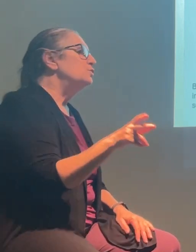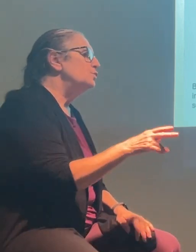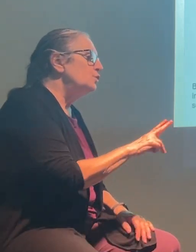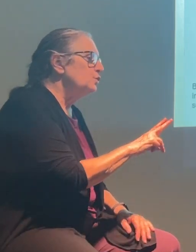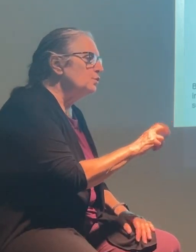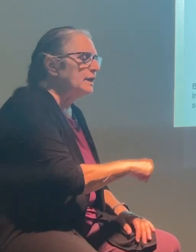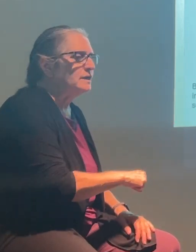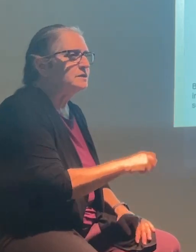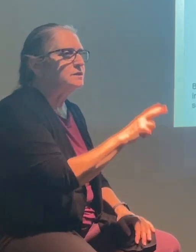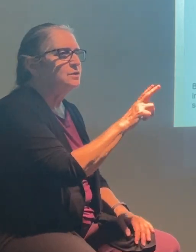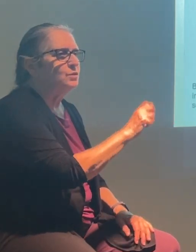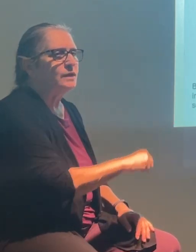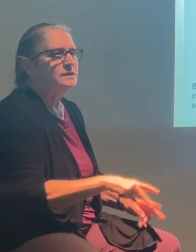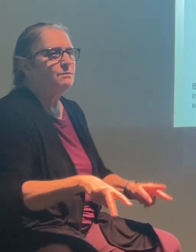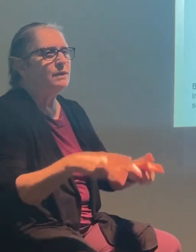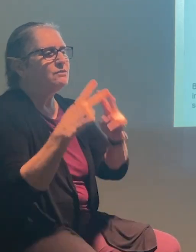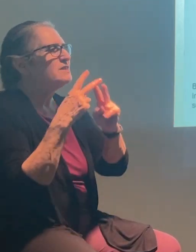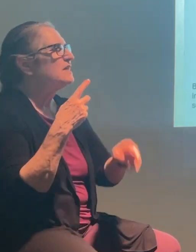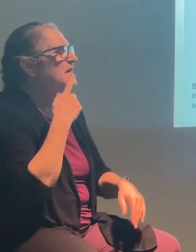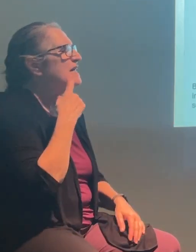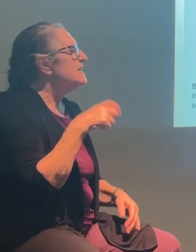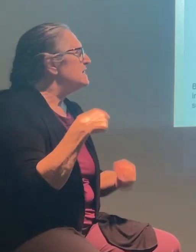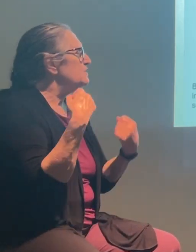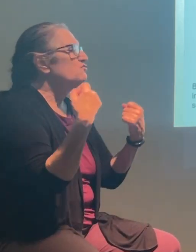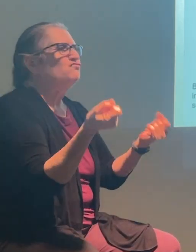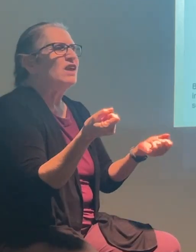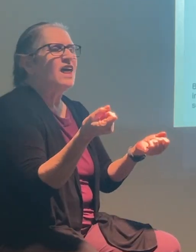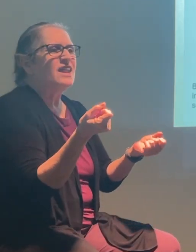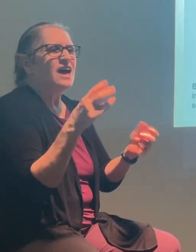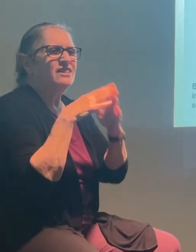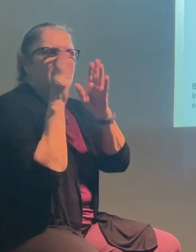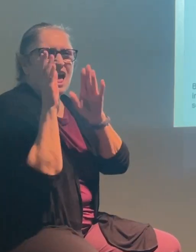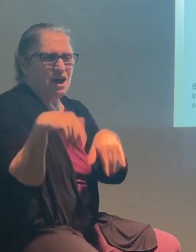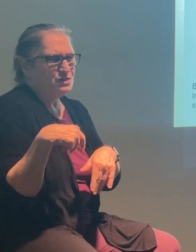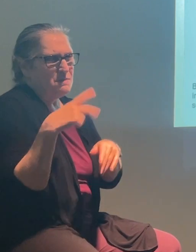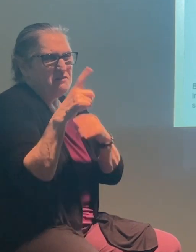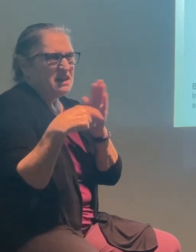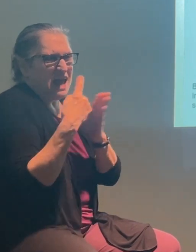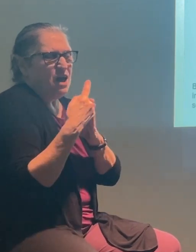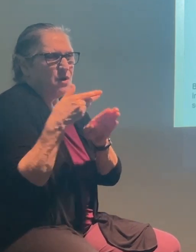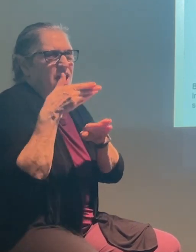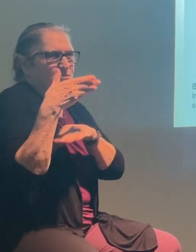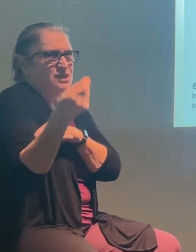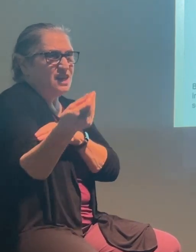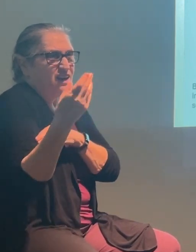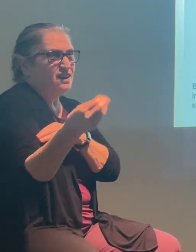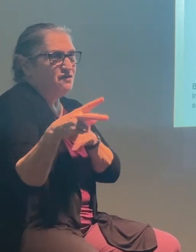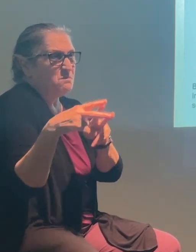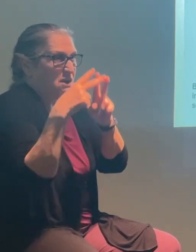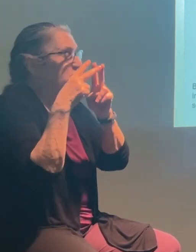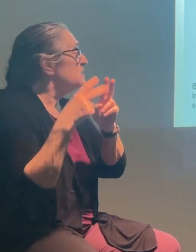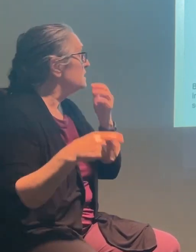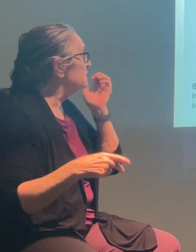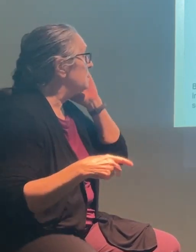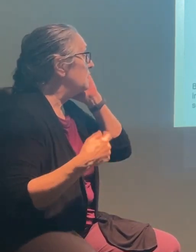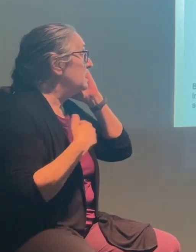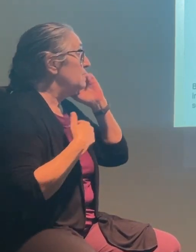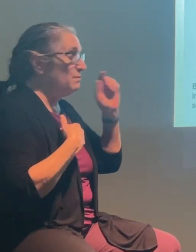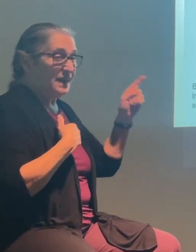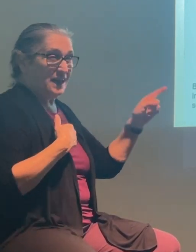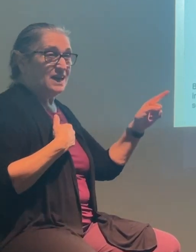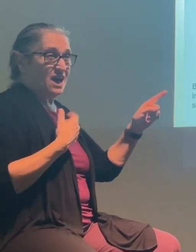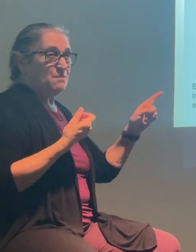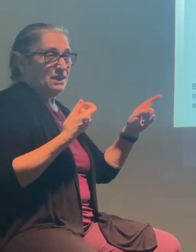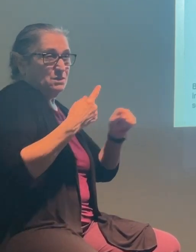little house, which was about an hour or 45-minute drive today, east of Paris. I'm personally, from where I'm from, is a little